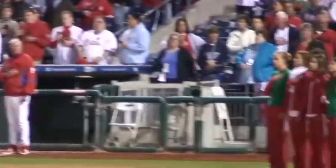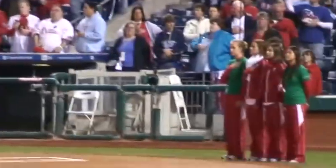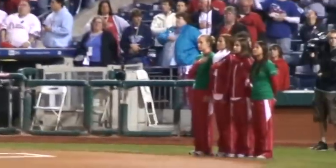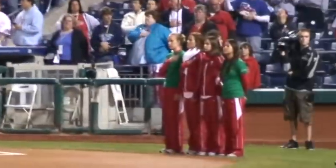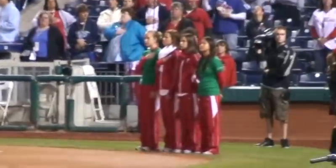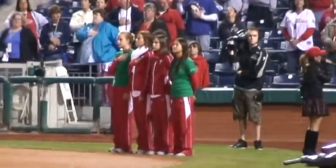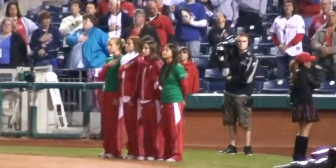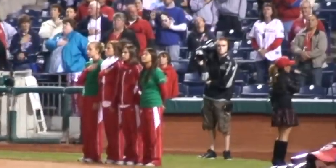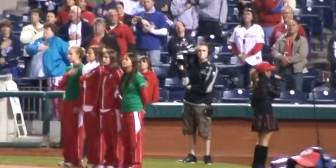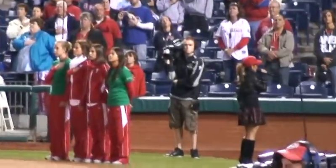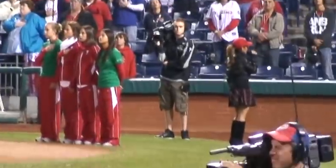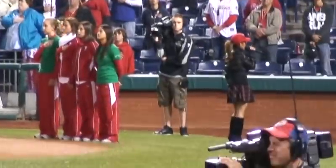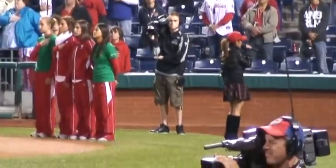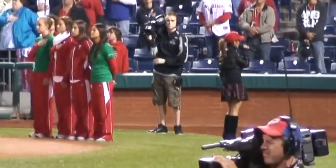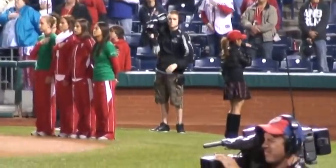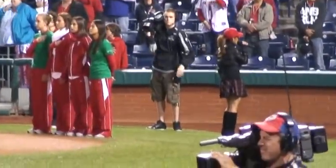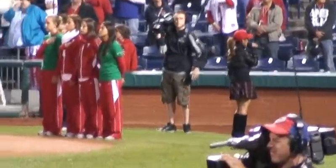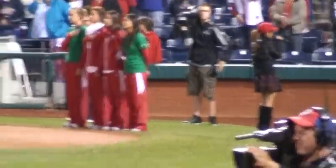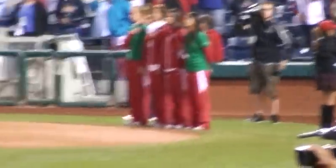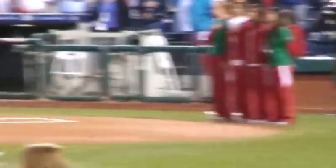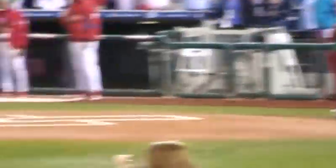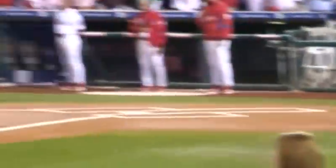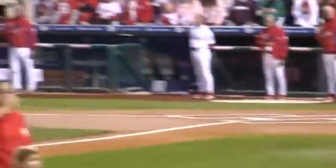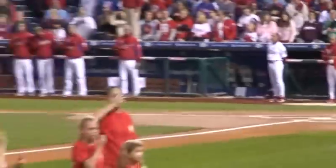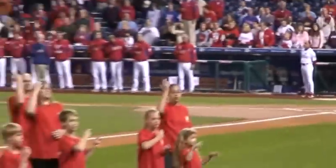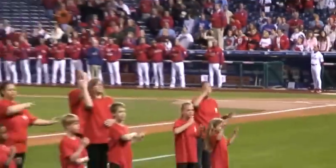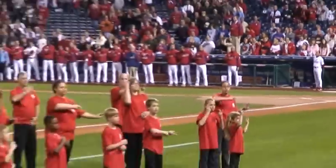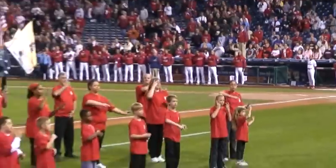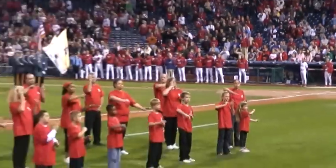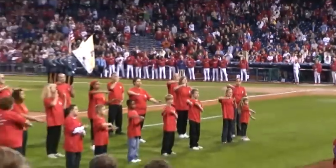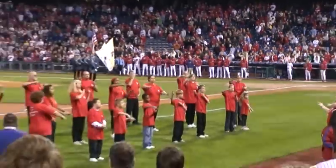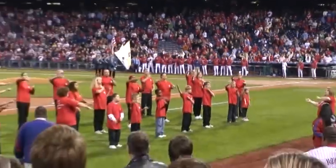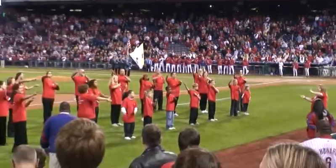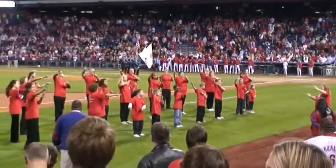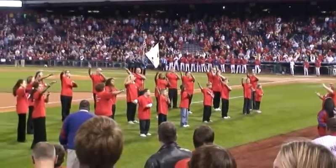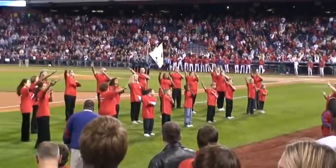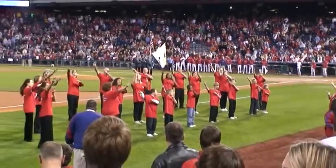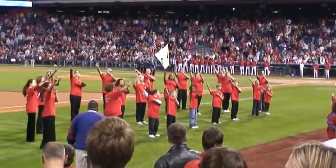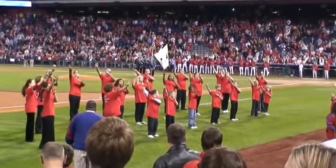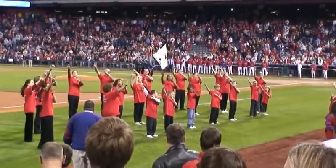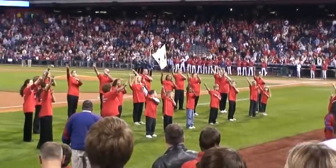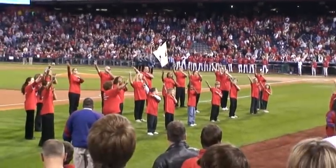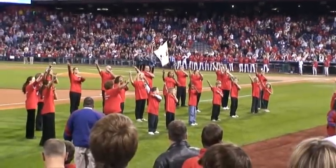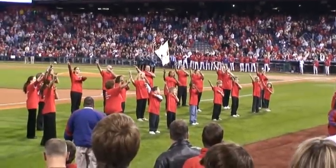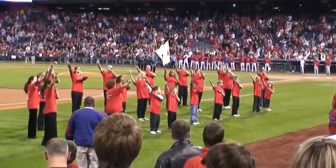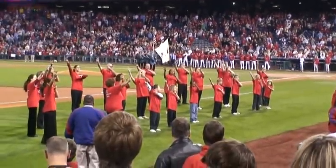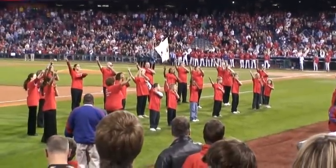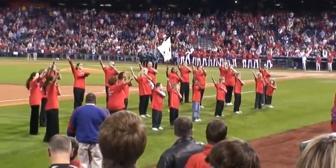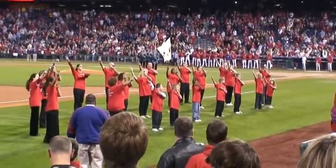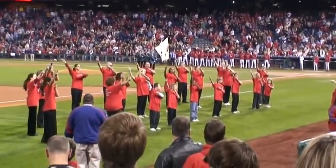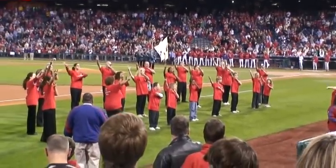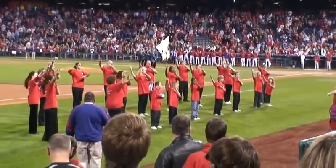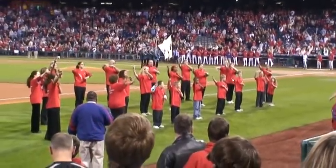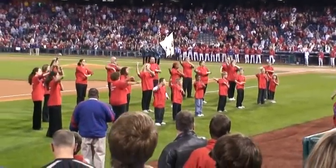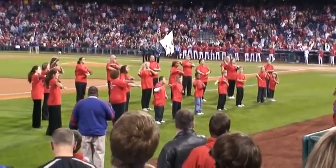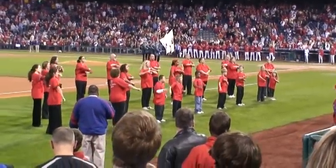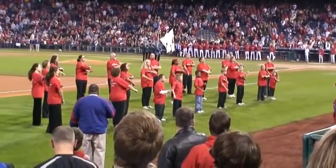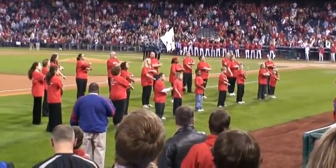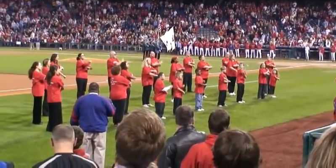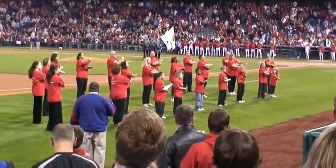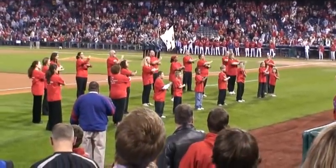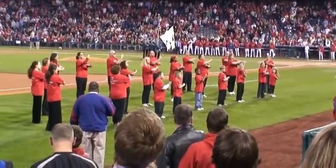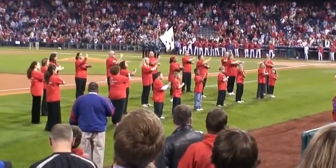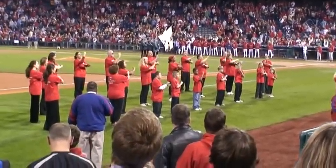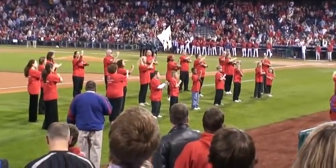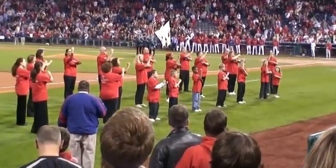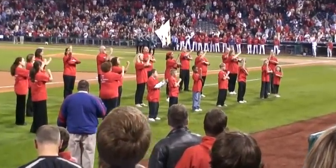Oh, say can you see, by the